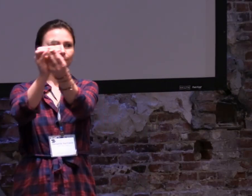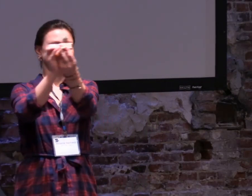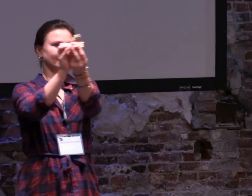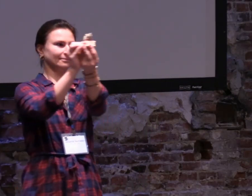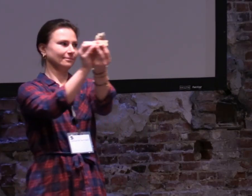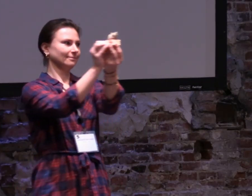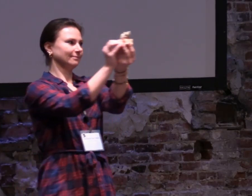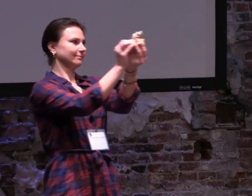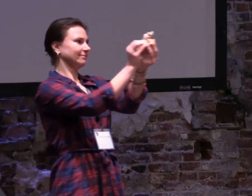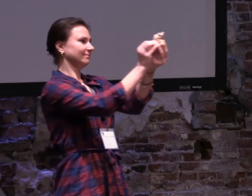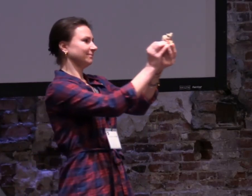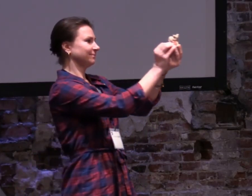Here is my object.